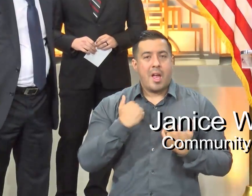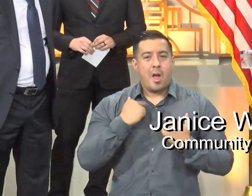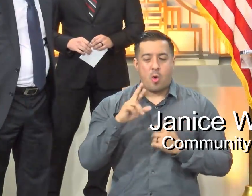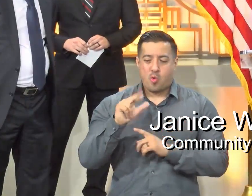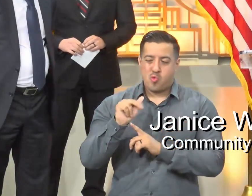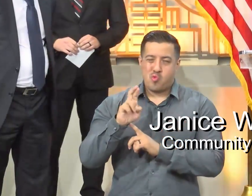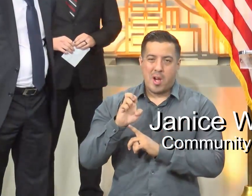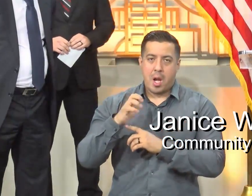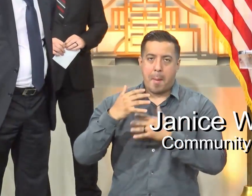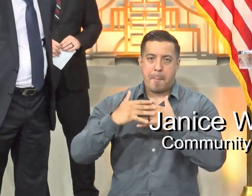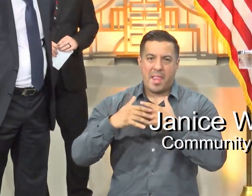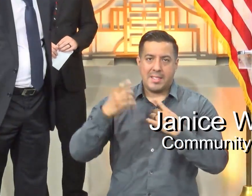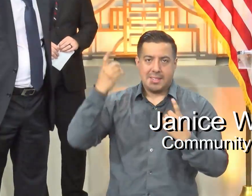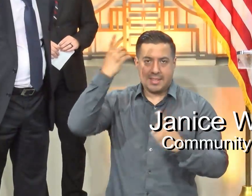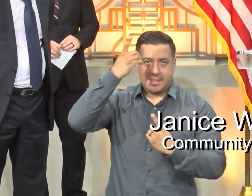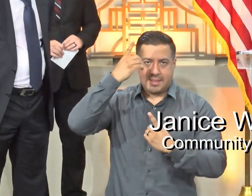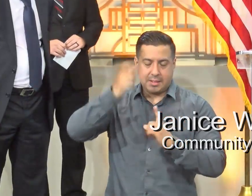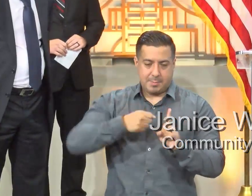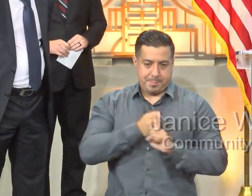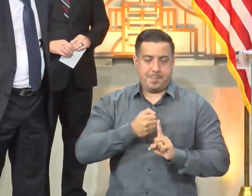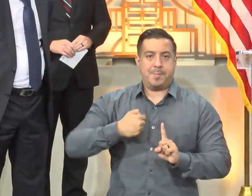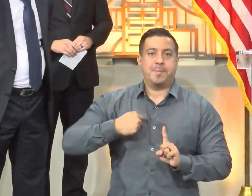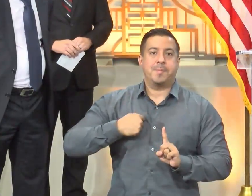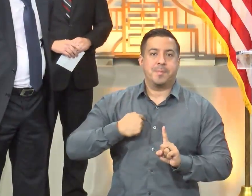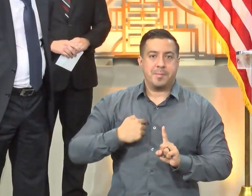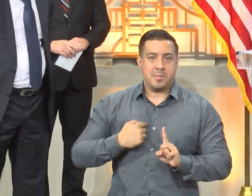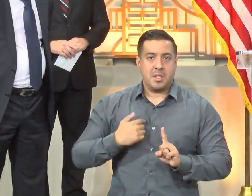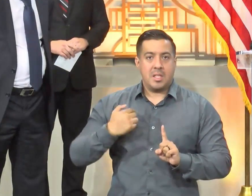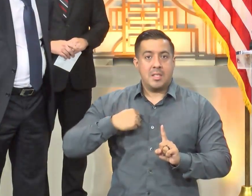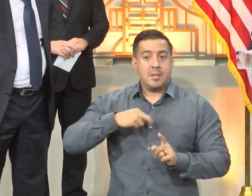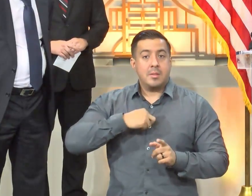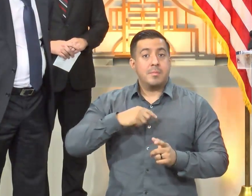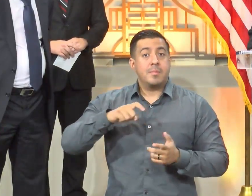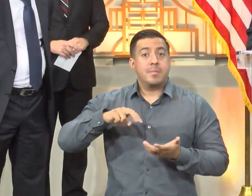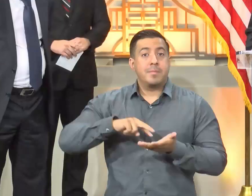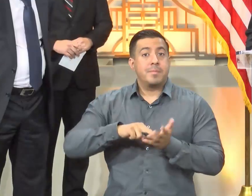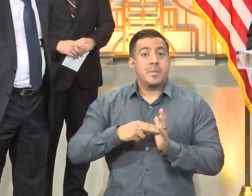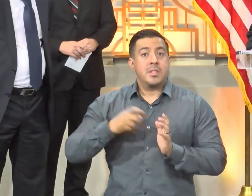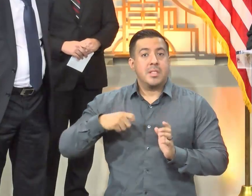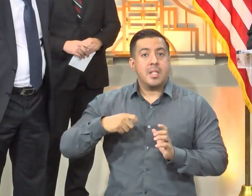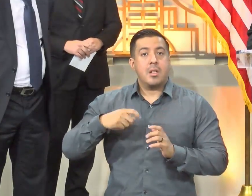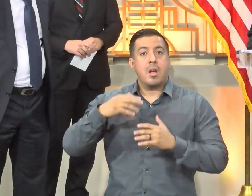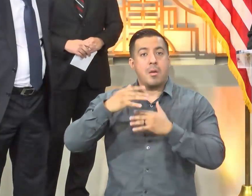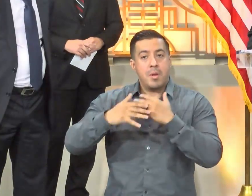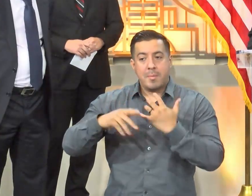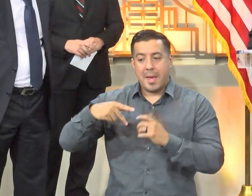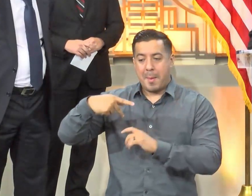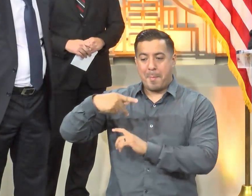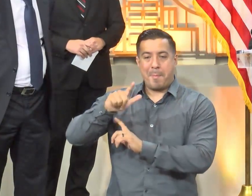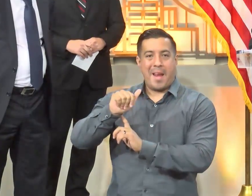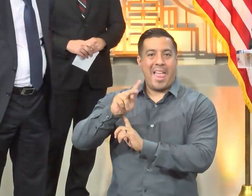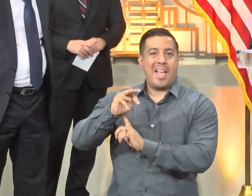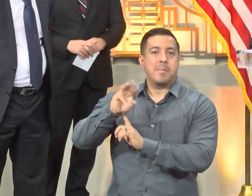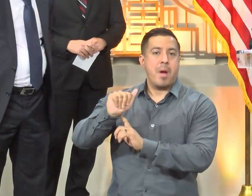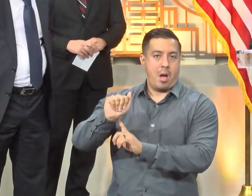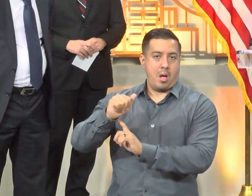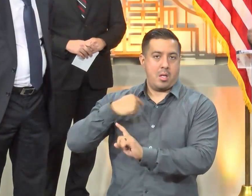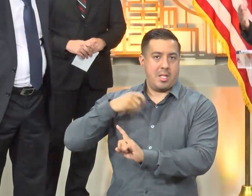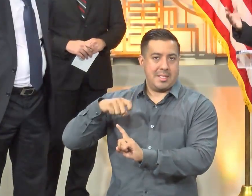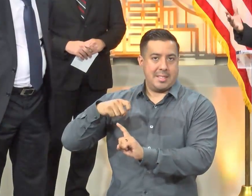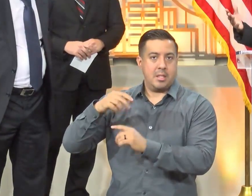disease, and as a result of that, I needed a blood product, which was plasma freeze,